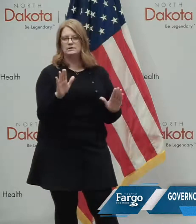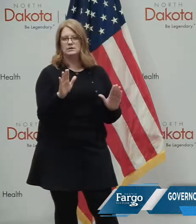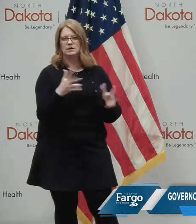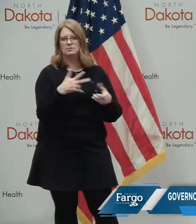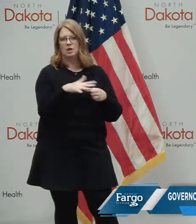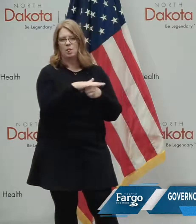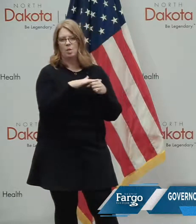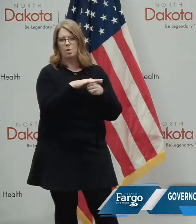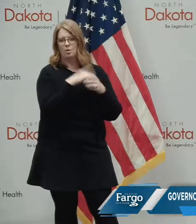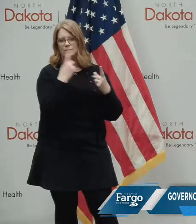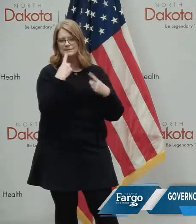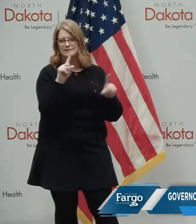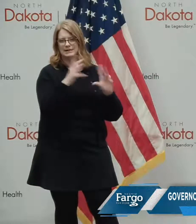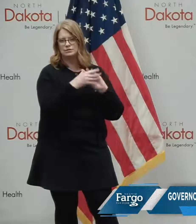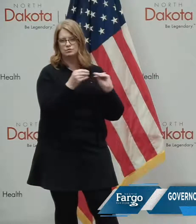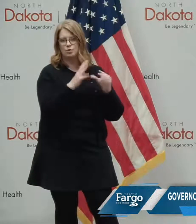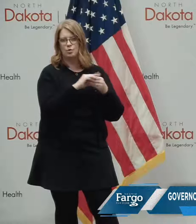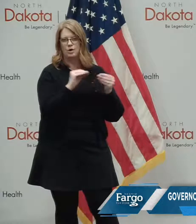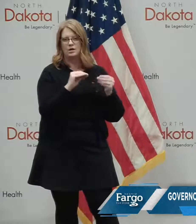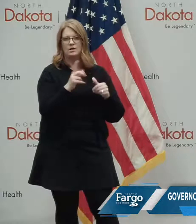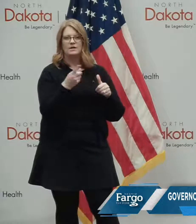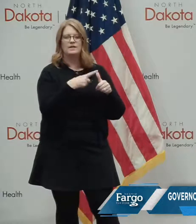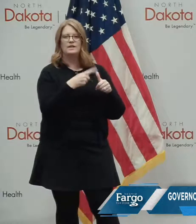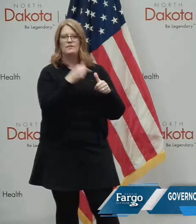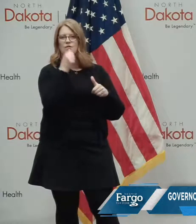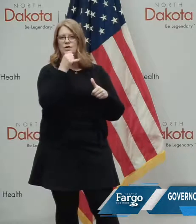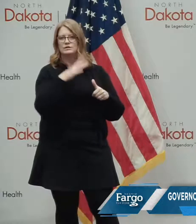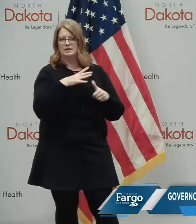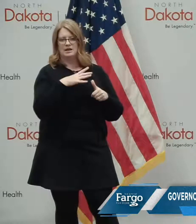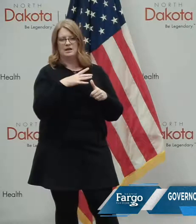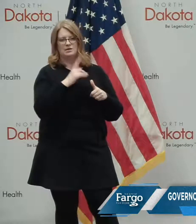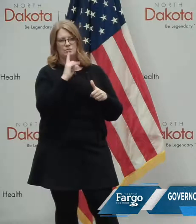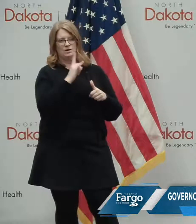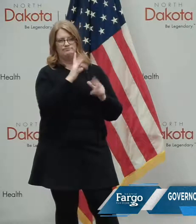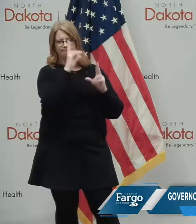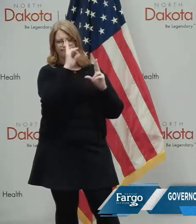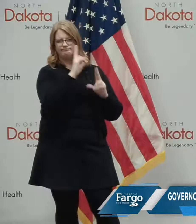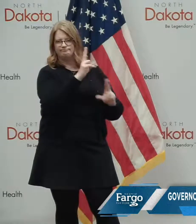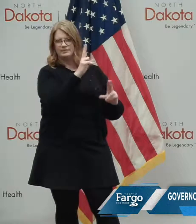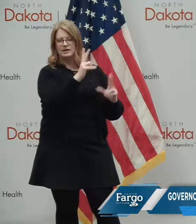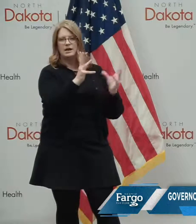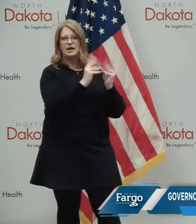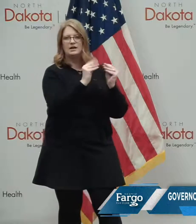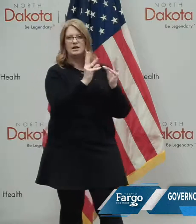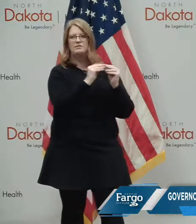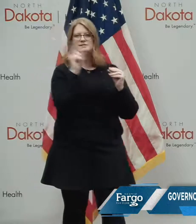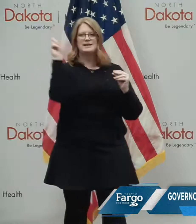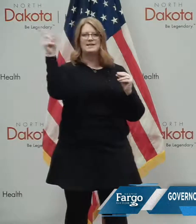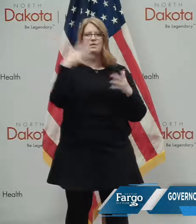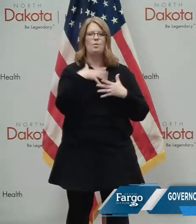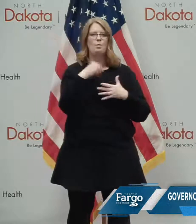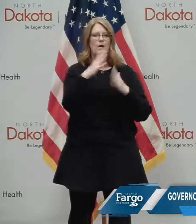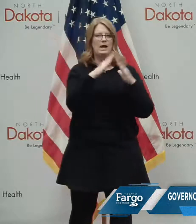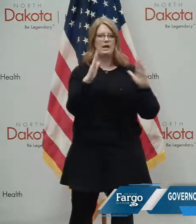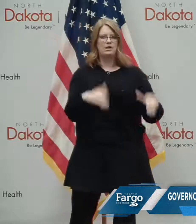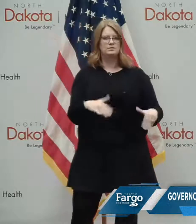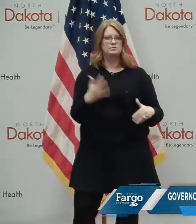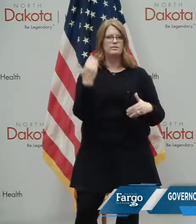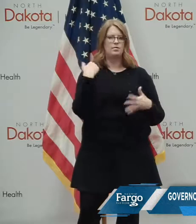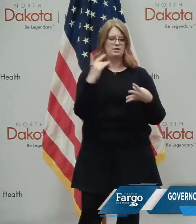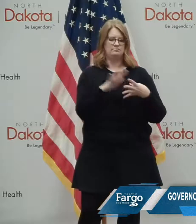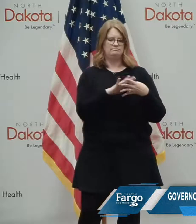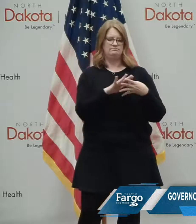local success story that the First Lady had an opportunity to highlight at a conference at the White House earlier in